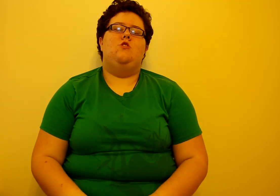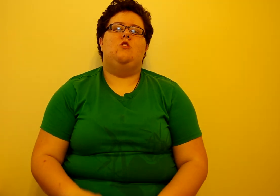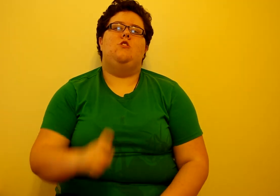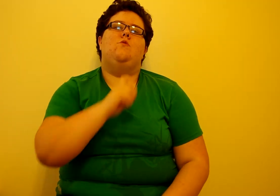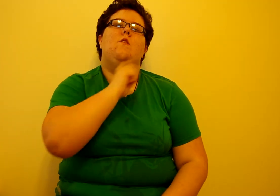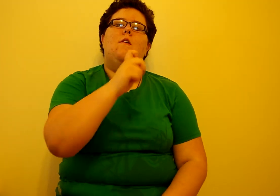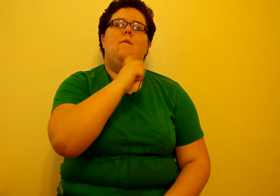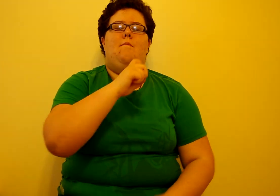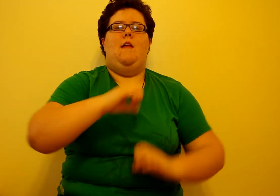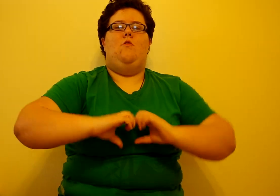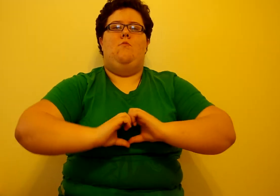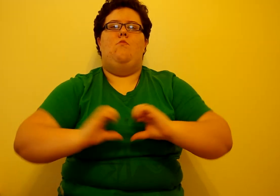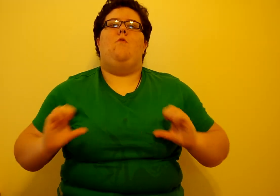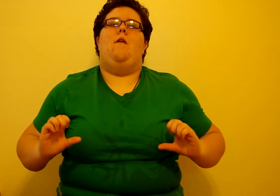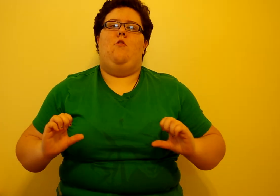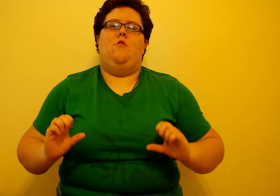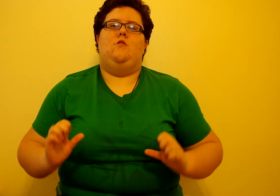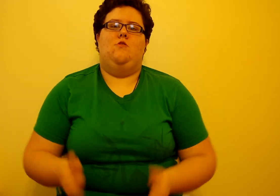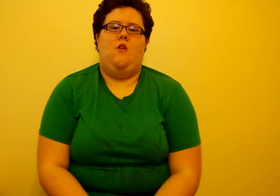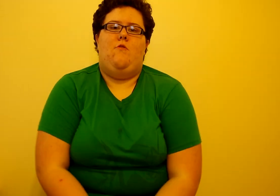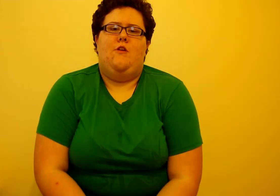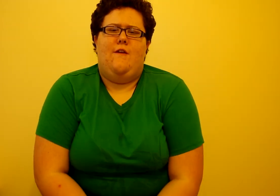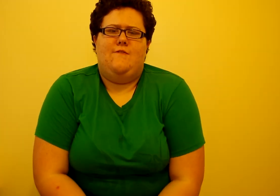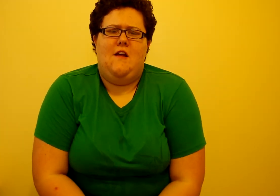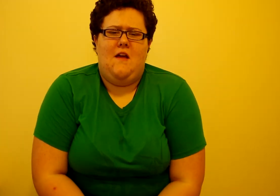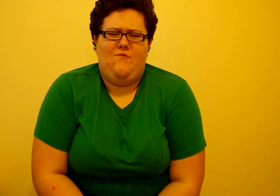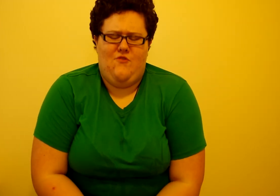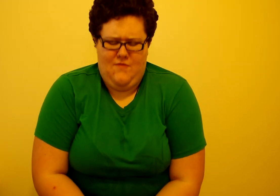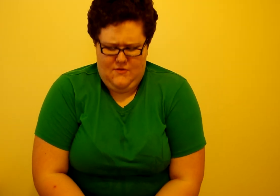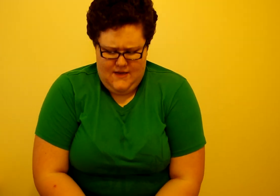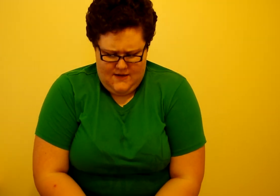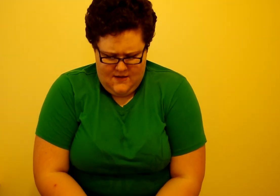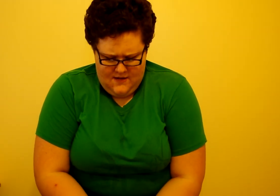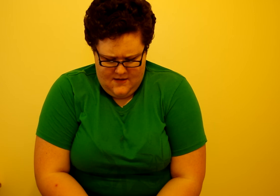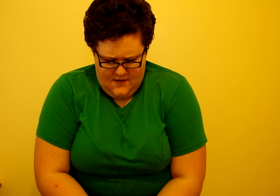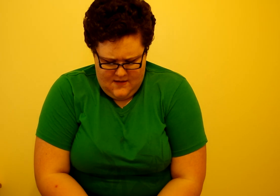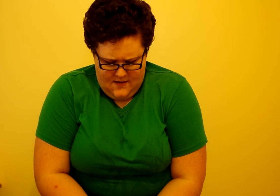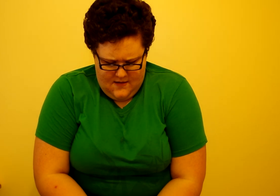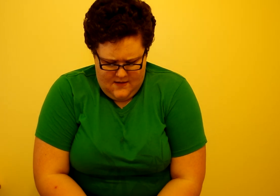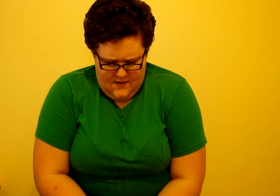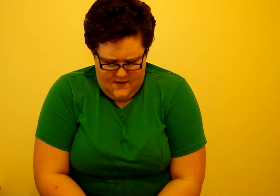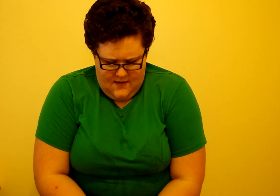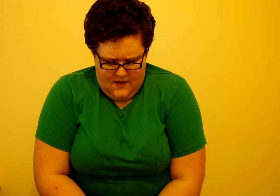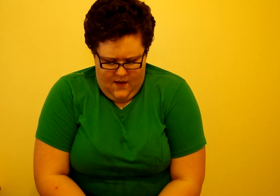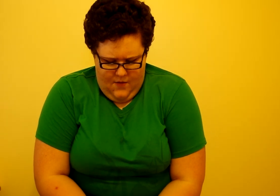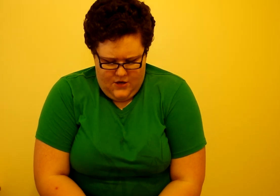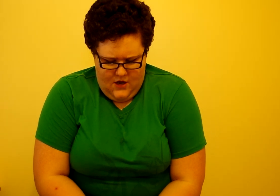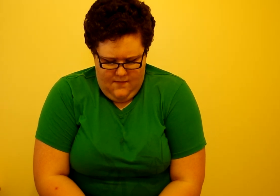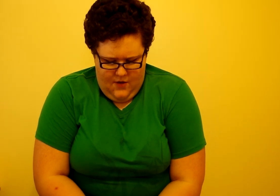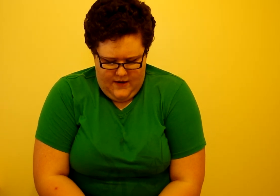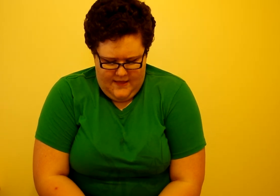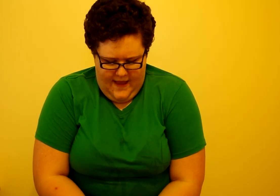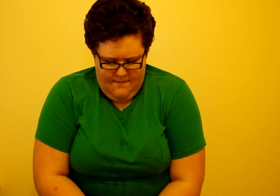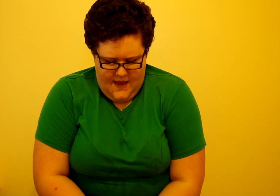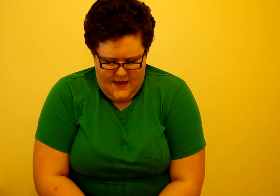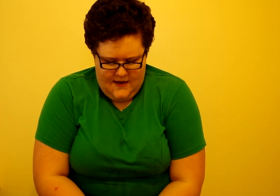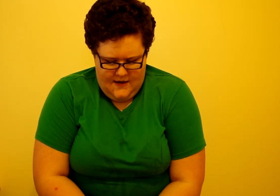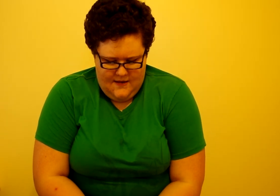just do metal broke my heart because there's not really enough time for music. Come on and let me in.